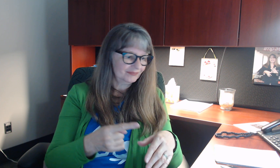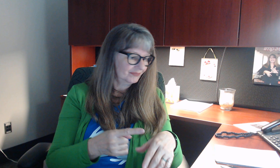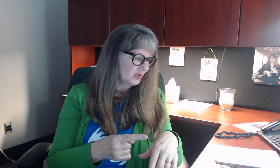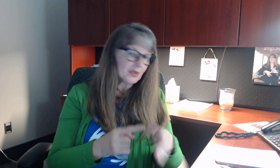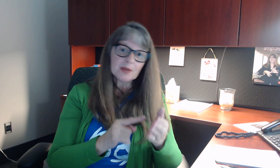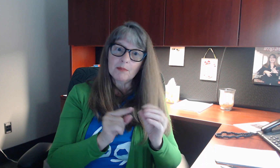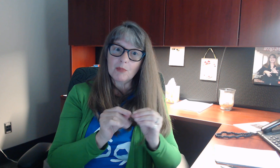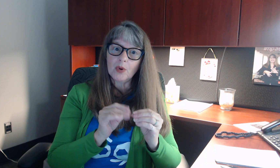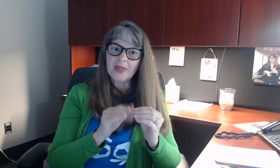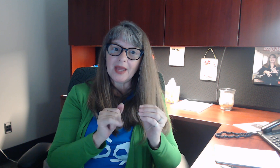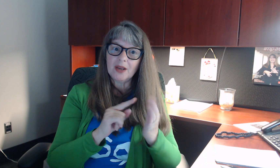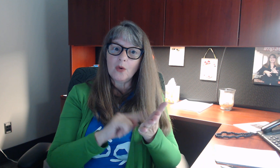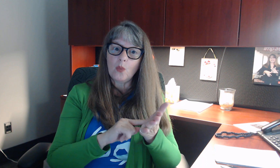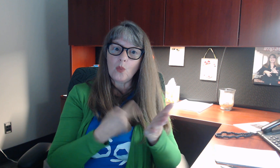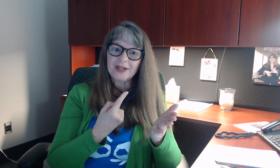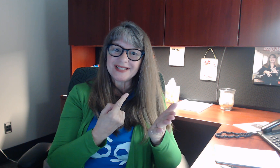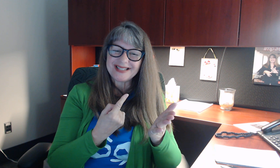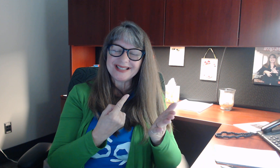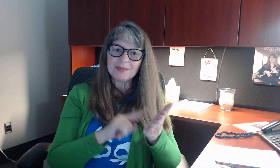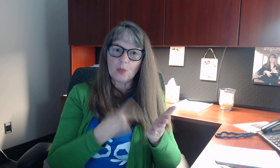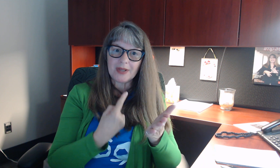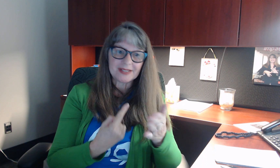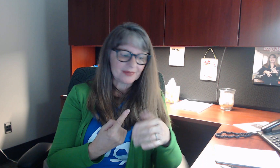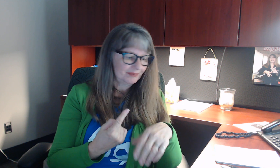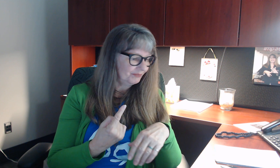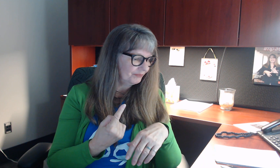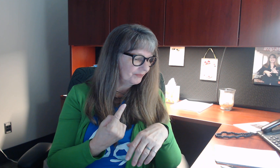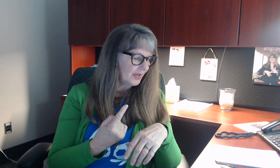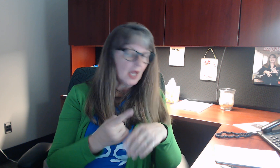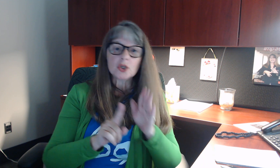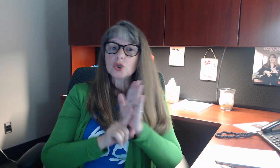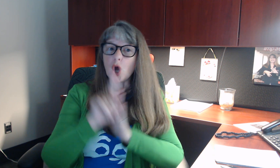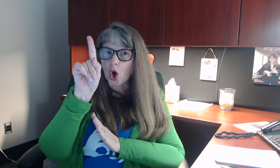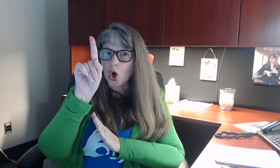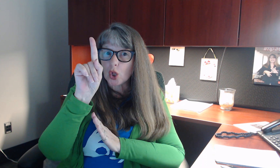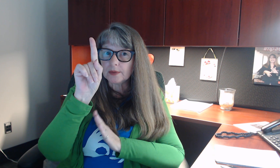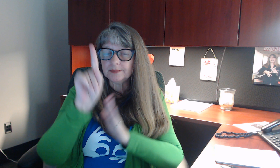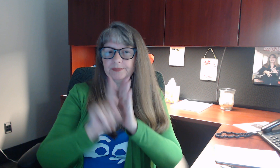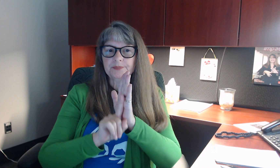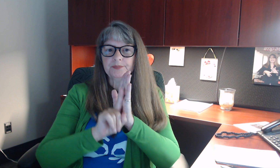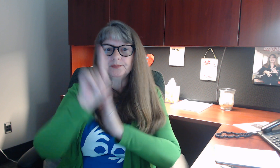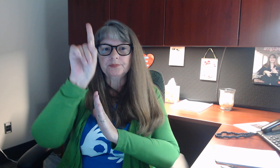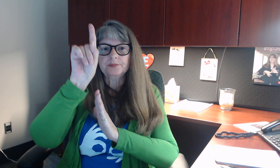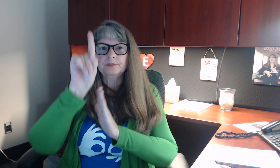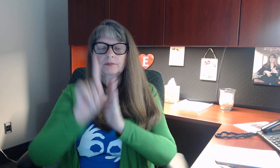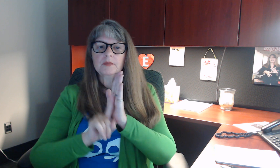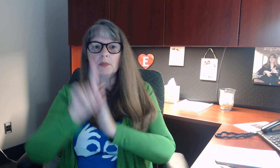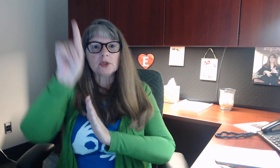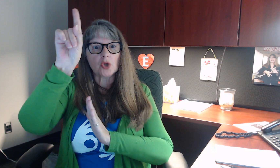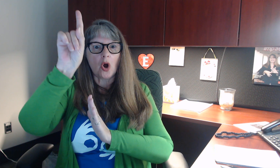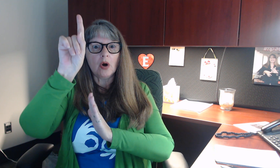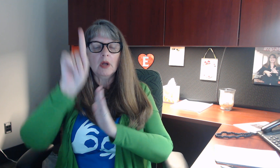So it's more than once, but once. Tall. Someone's tall.